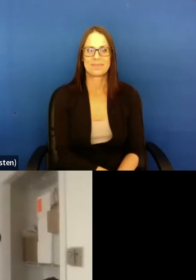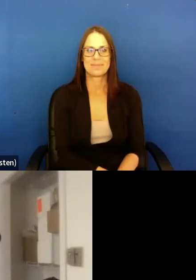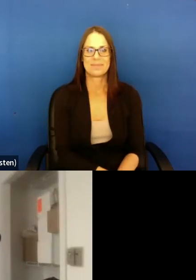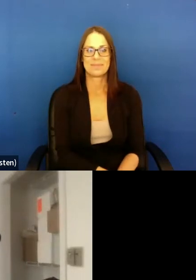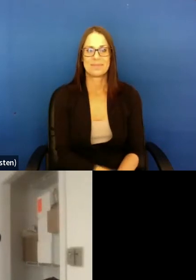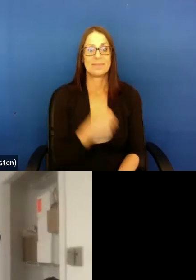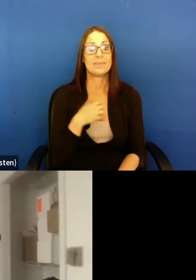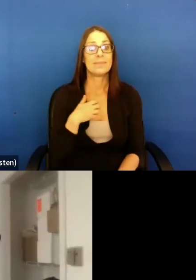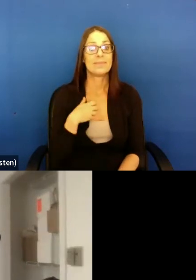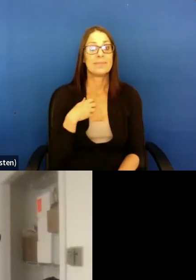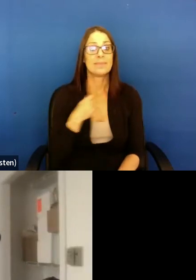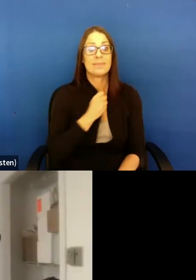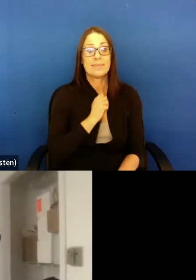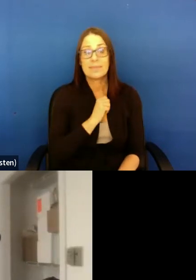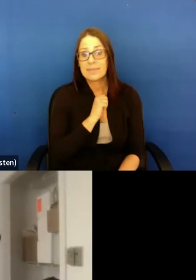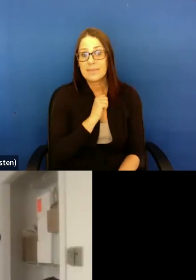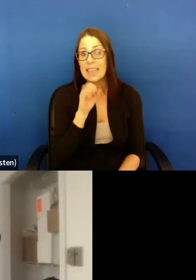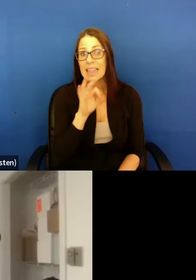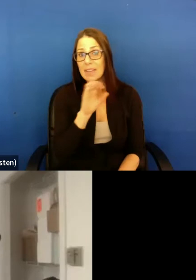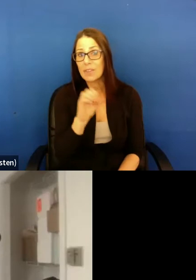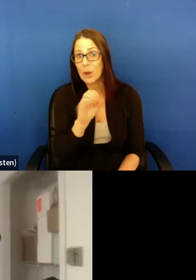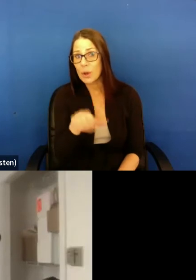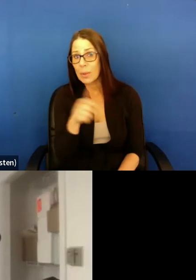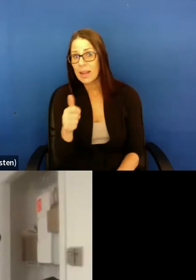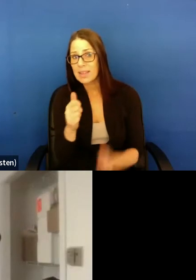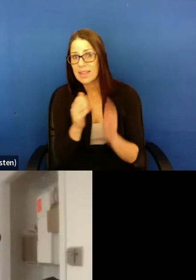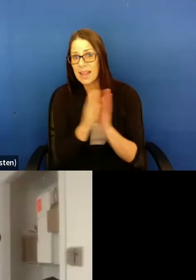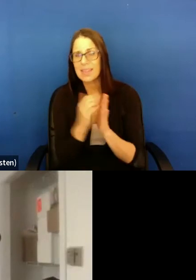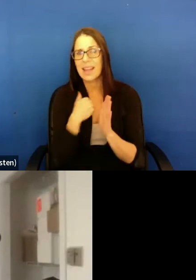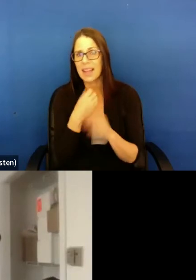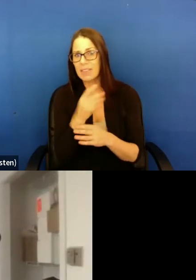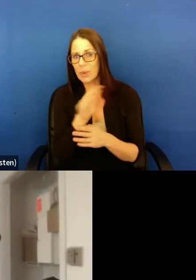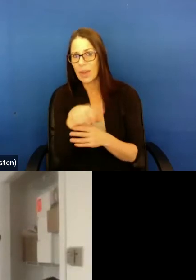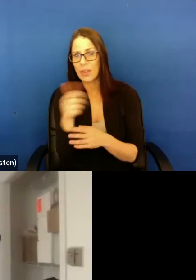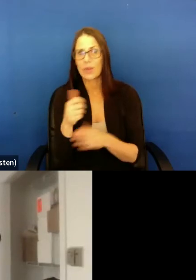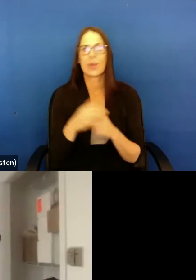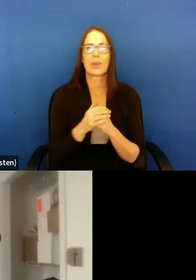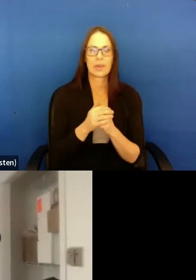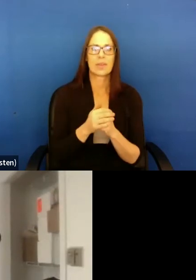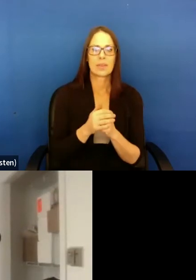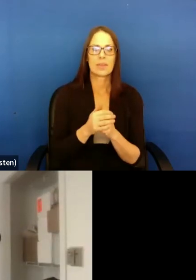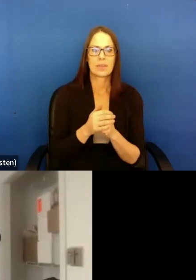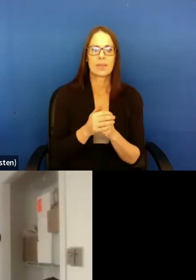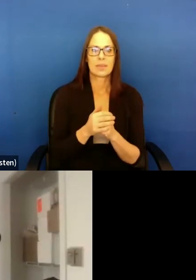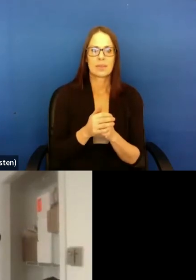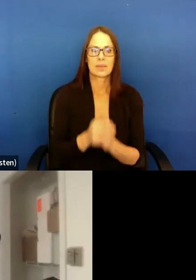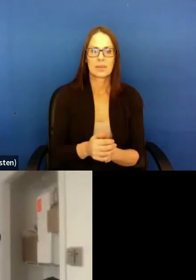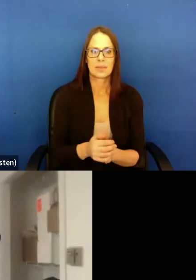If no one else is asking questions in the room right now, I also have a couple of others. I